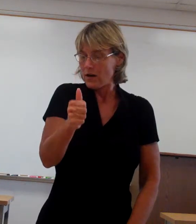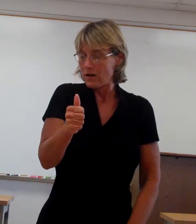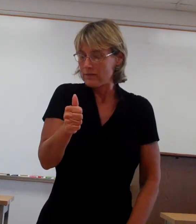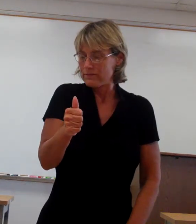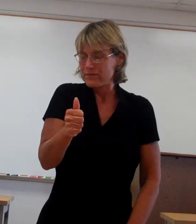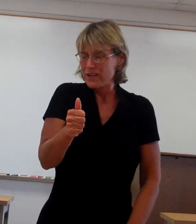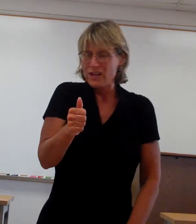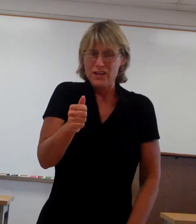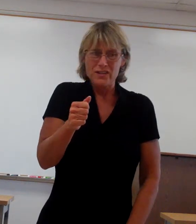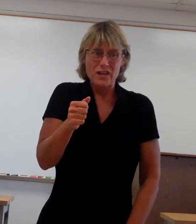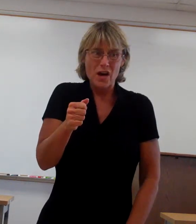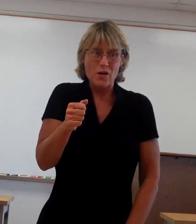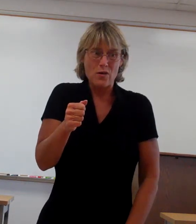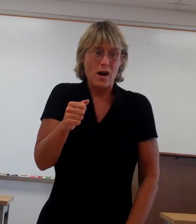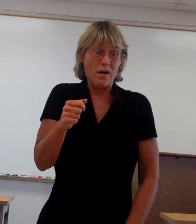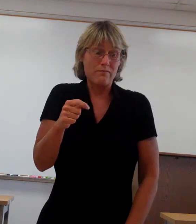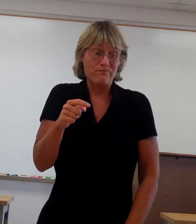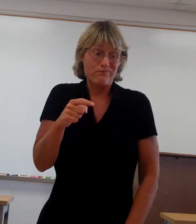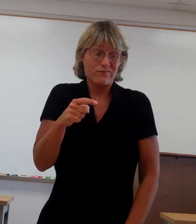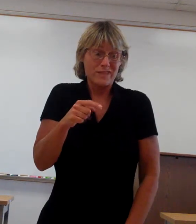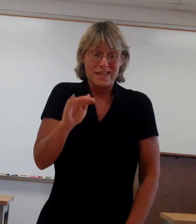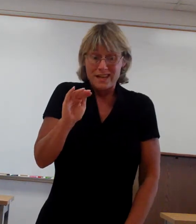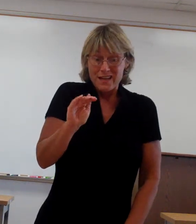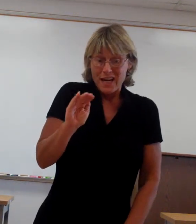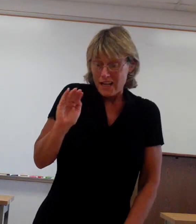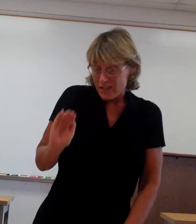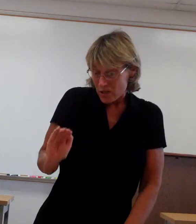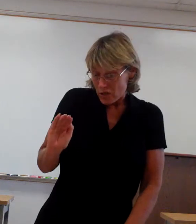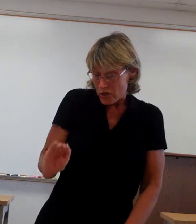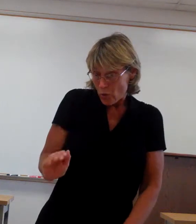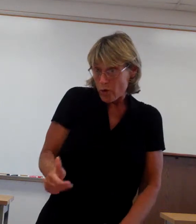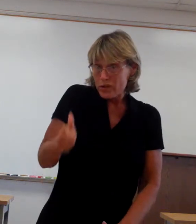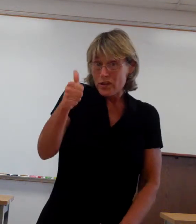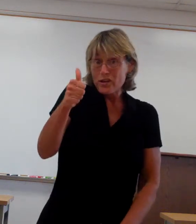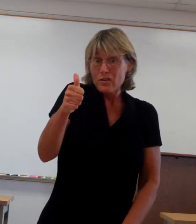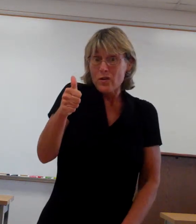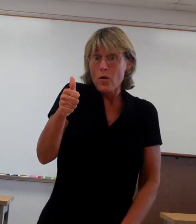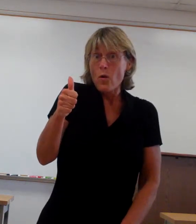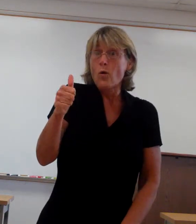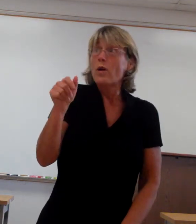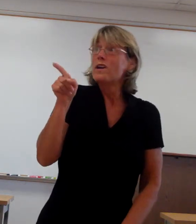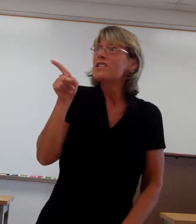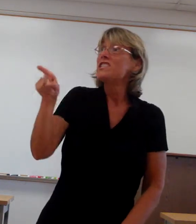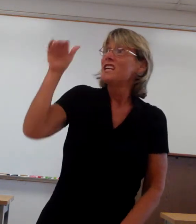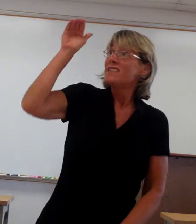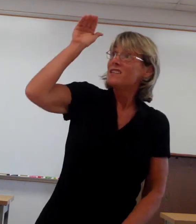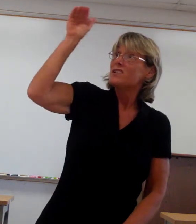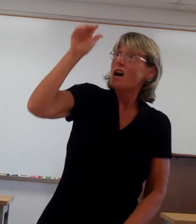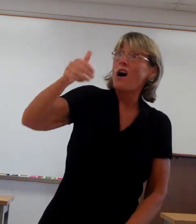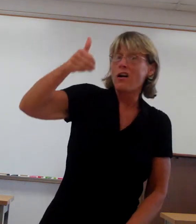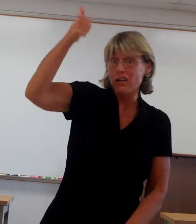ER. So he's shorter or she's